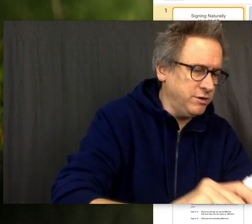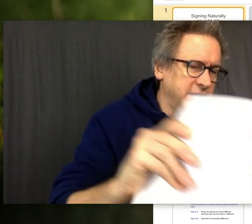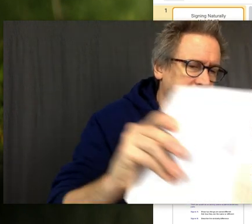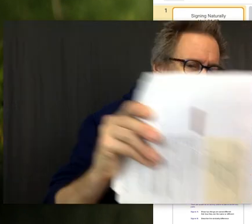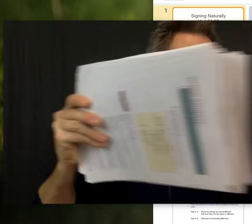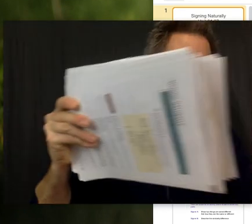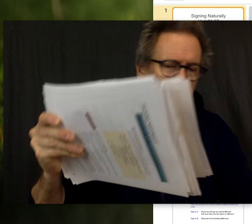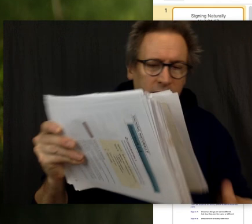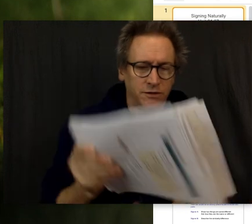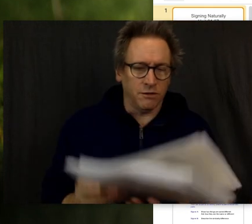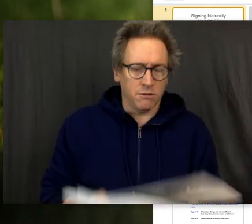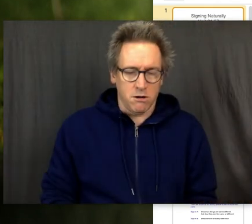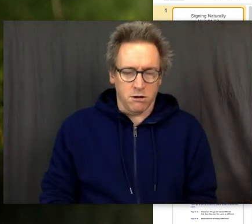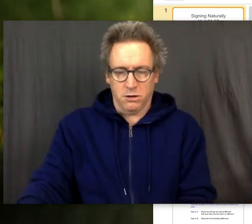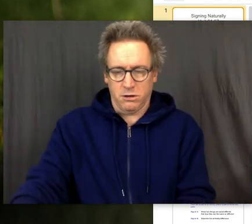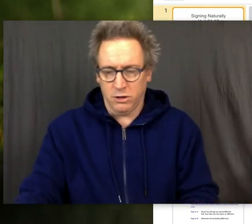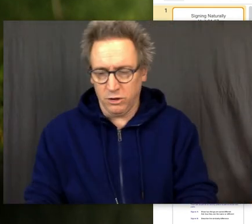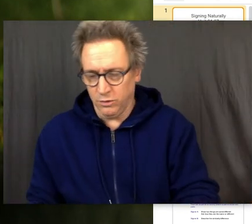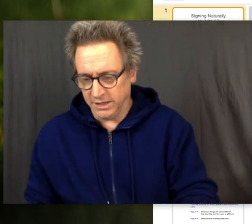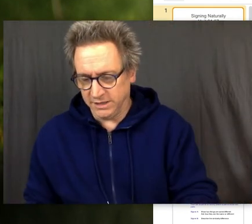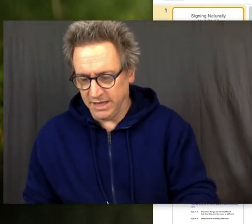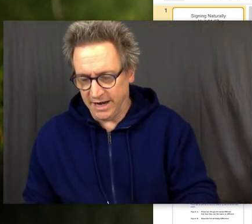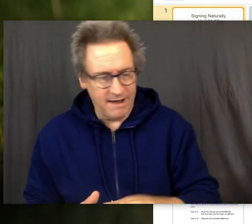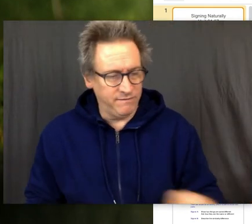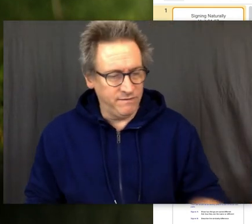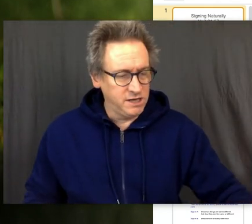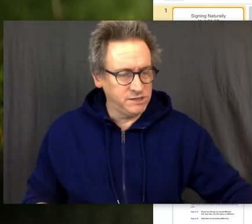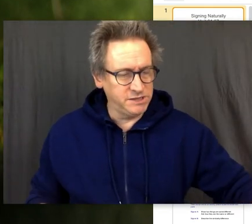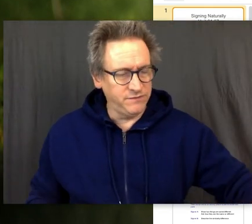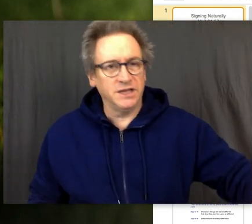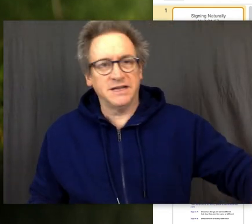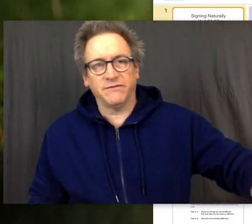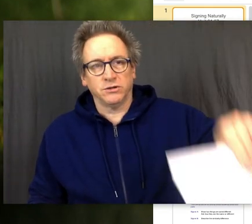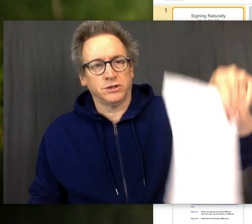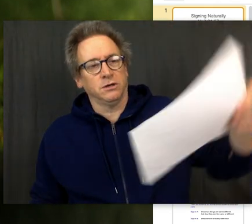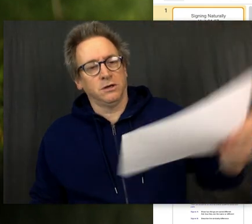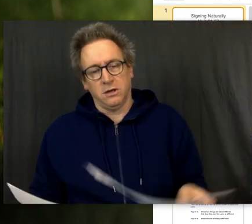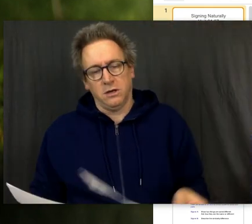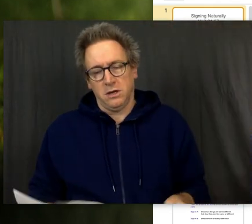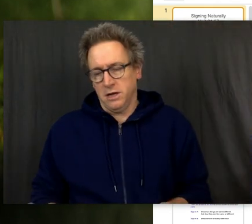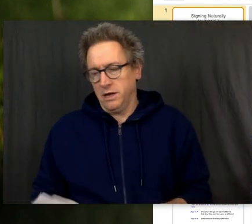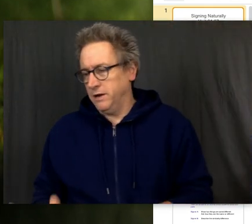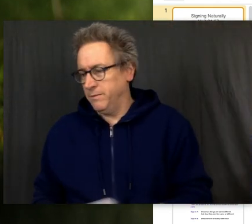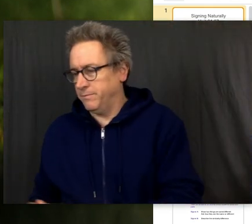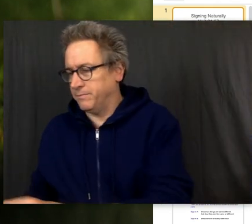You'll notice that periodically there are units that have specifically deaf culture